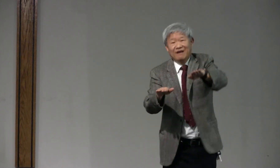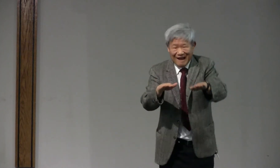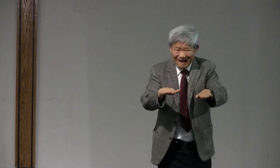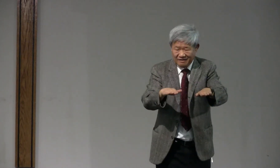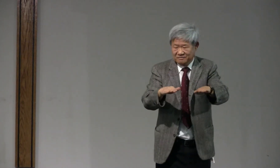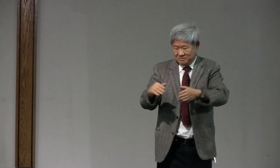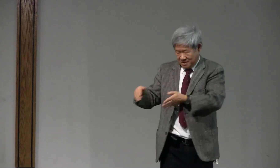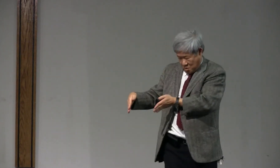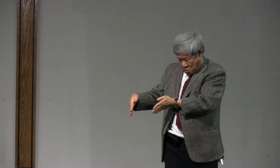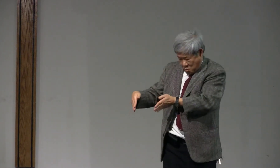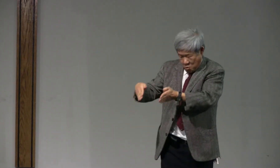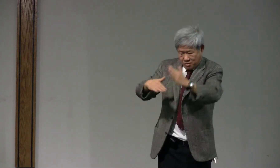ground is.